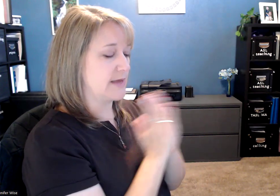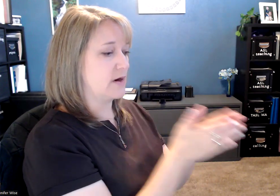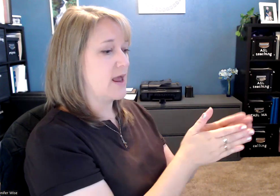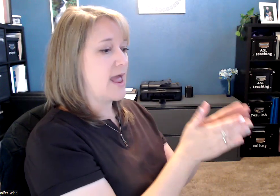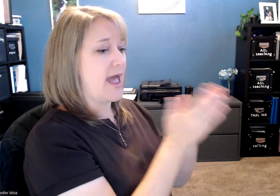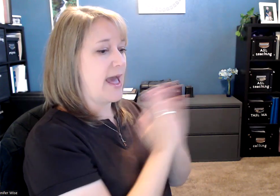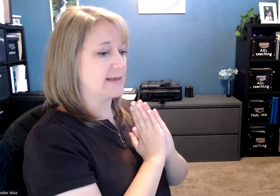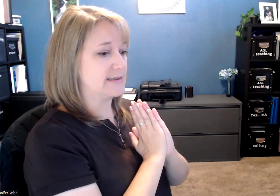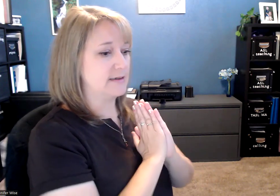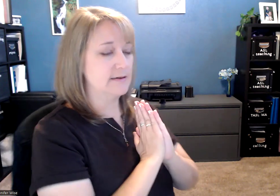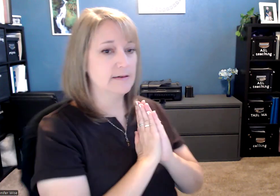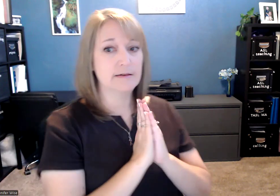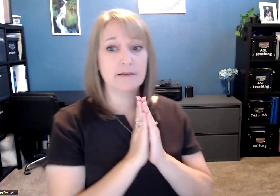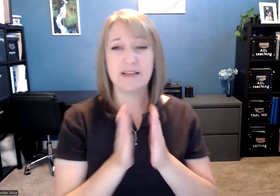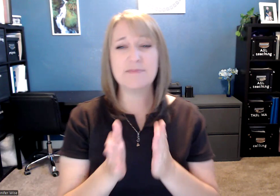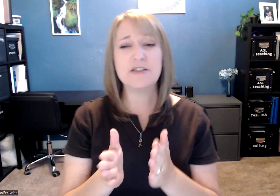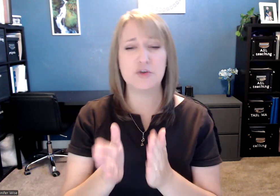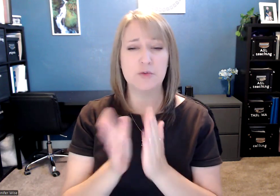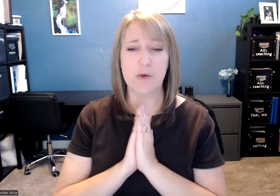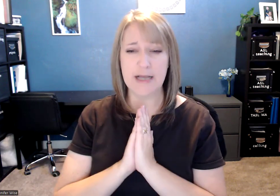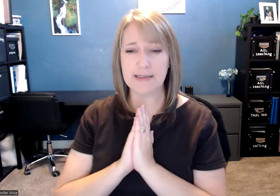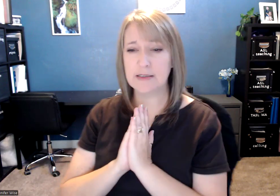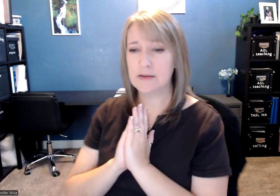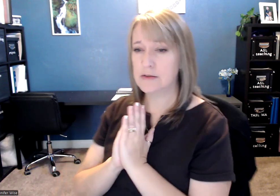together. Ask. That means to request.